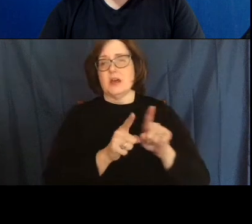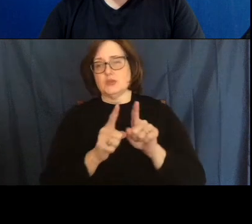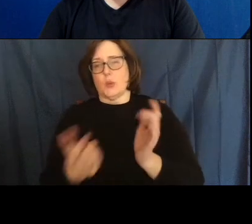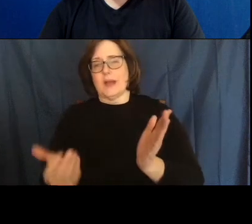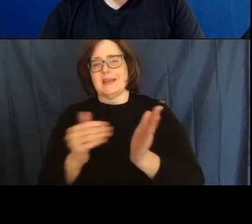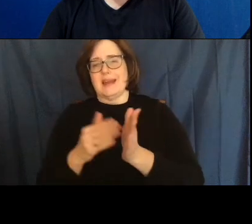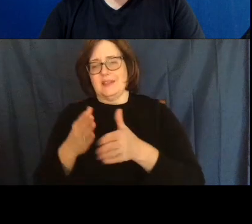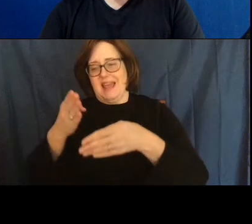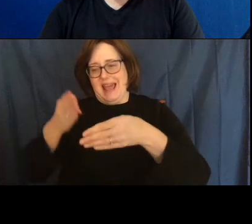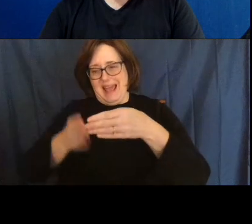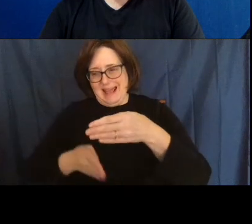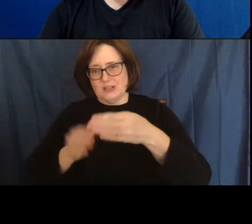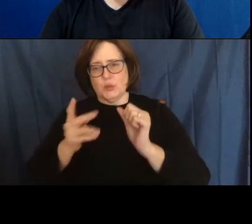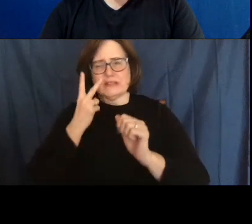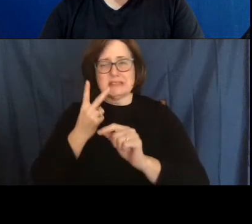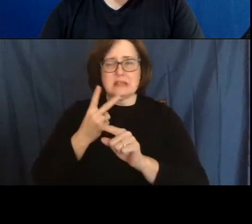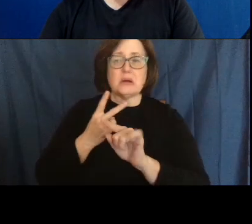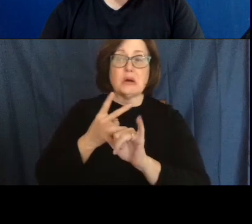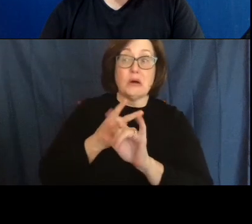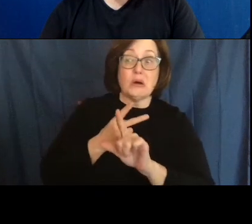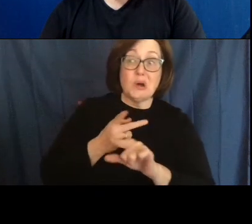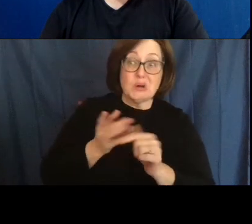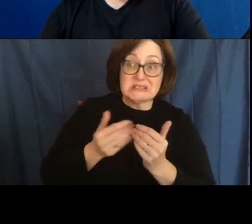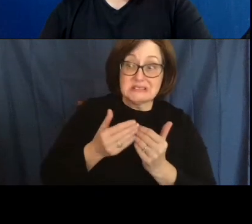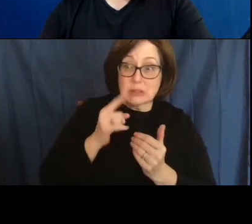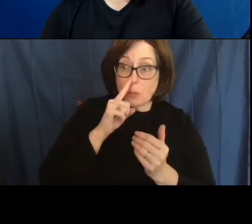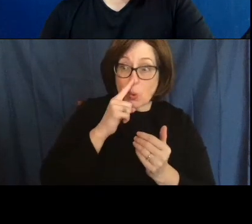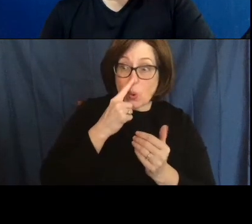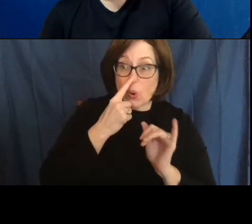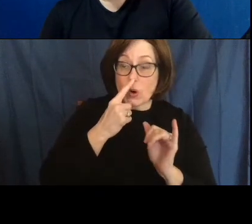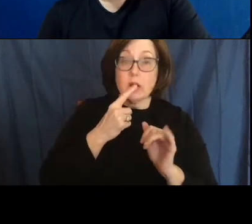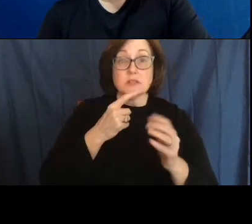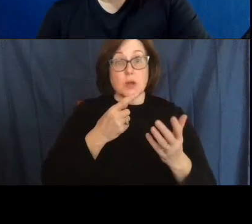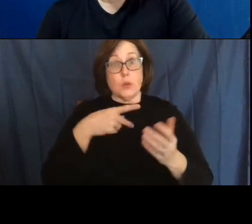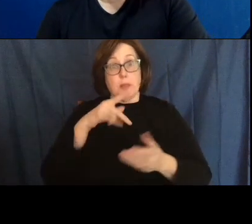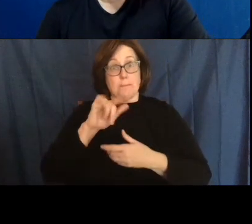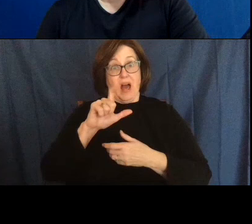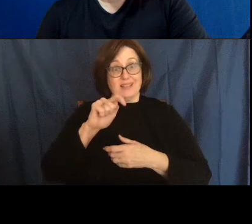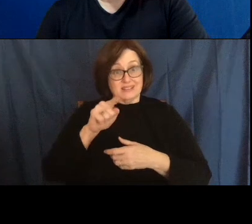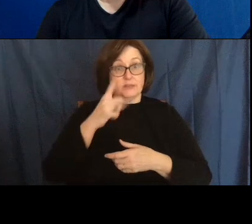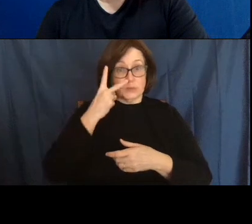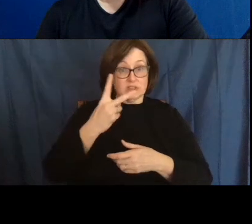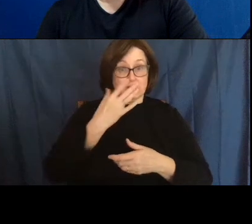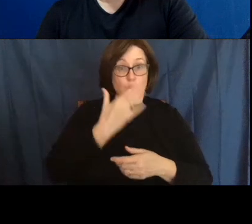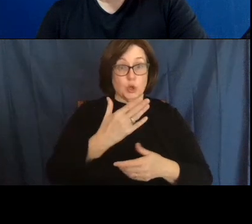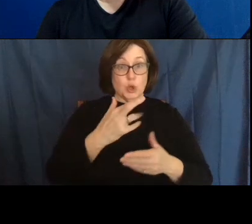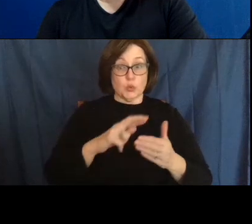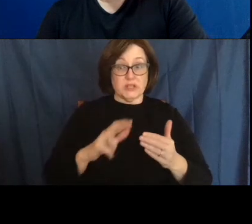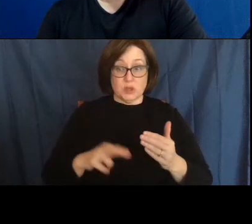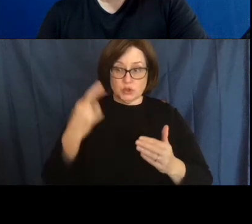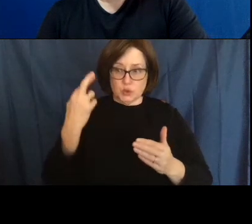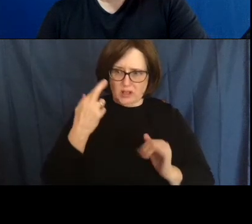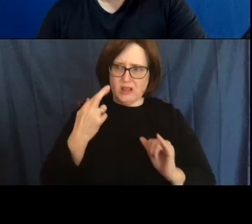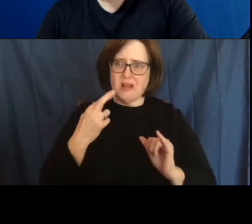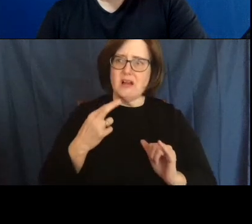they got bored of the game. And by the end of the pilot, you're going to be excited. You see good results. You buy the solution for your home school